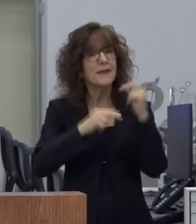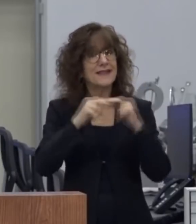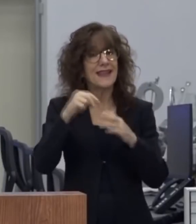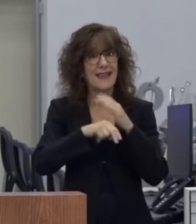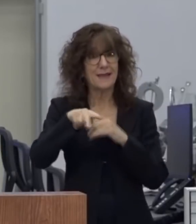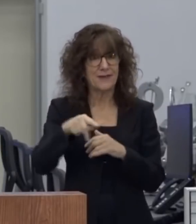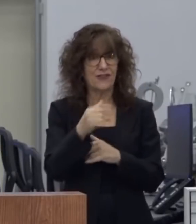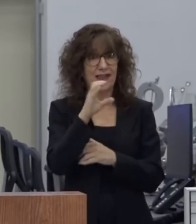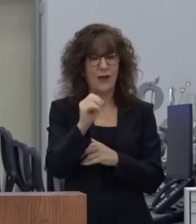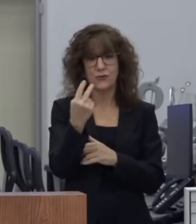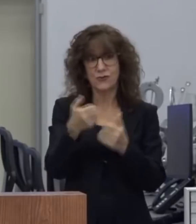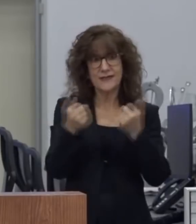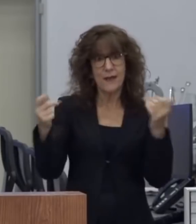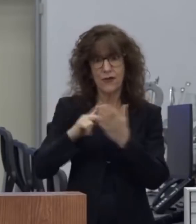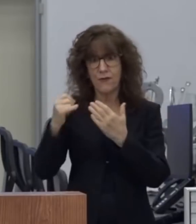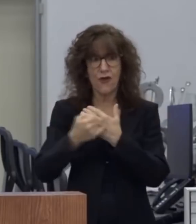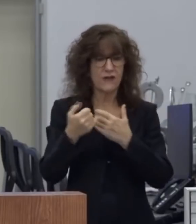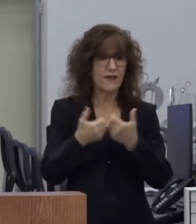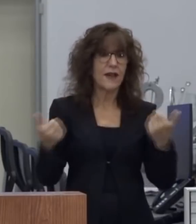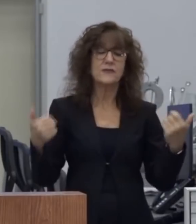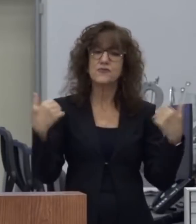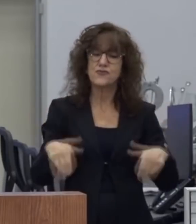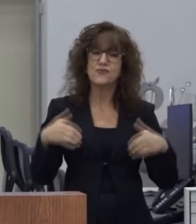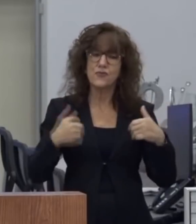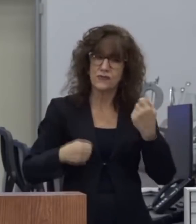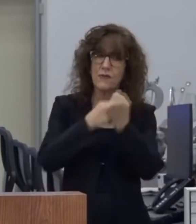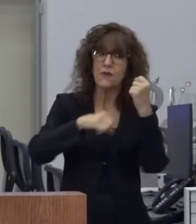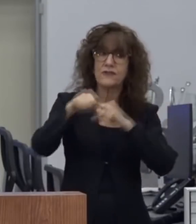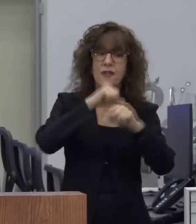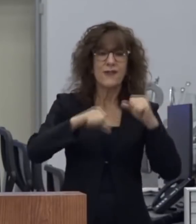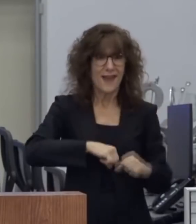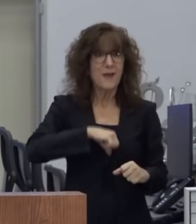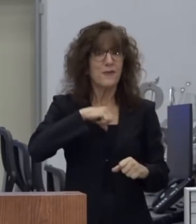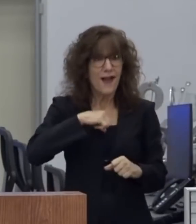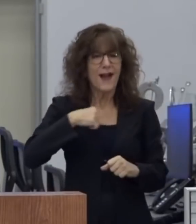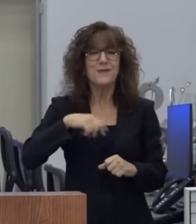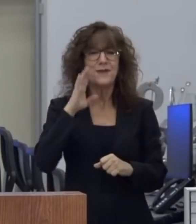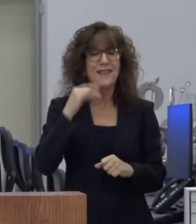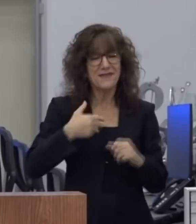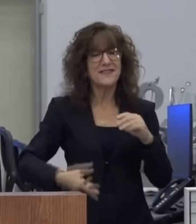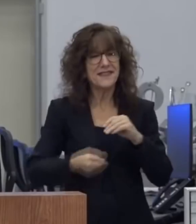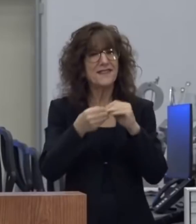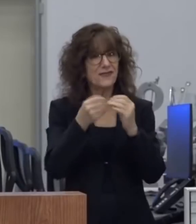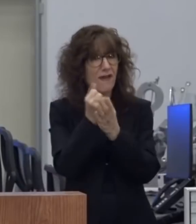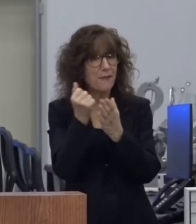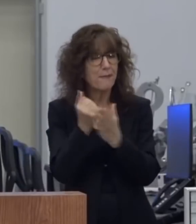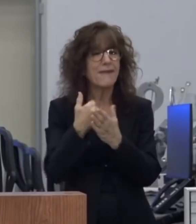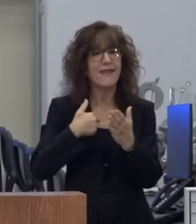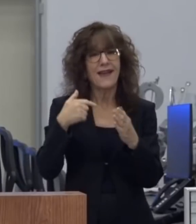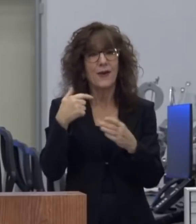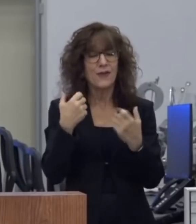These two separate projects will be highly complementary, and I'm so proud that we will have these additional resources as we work to